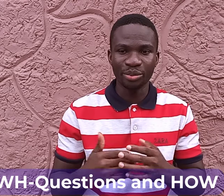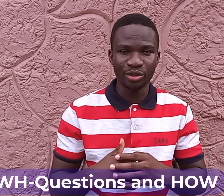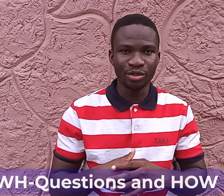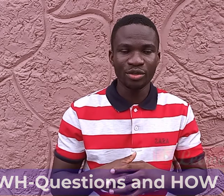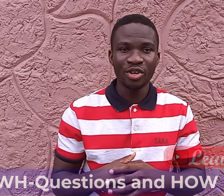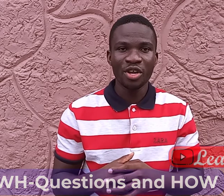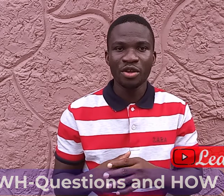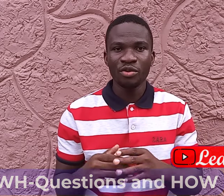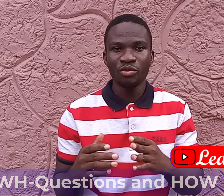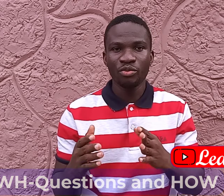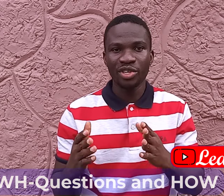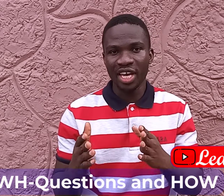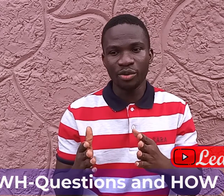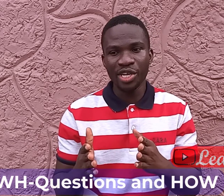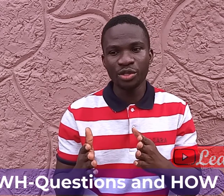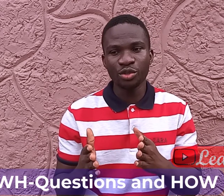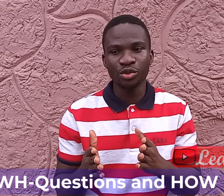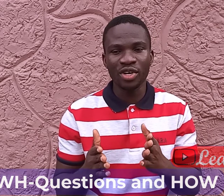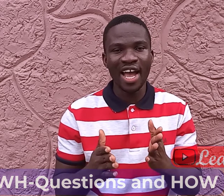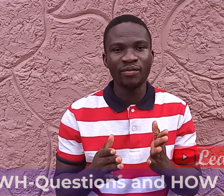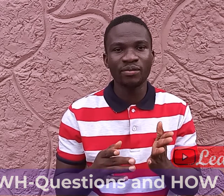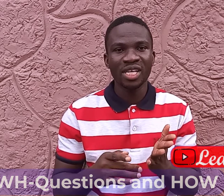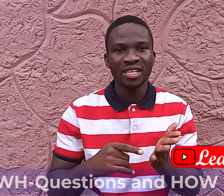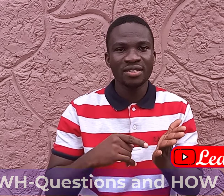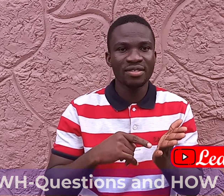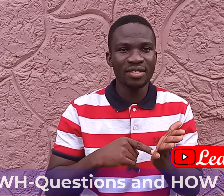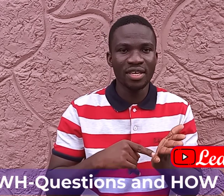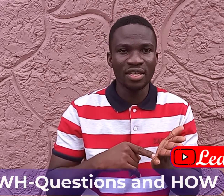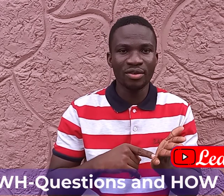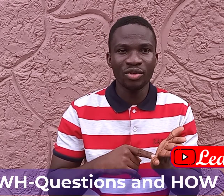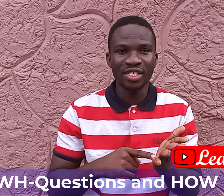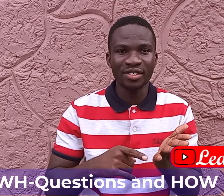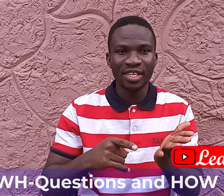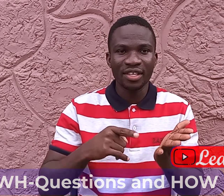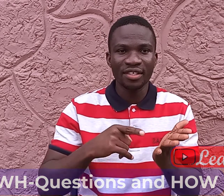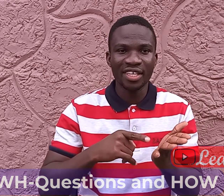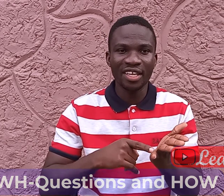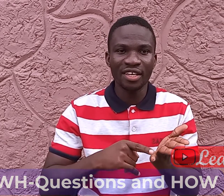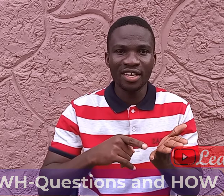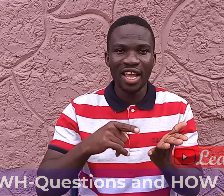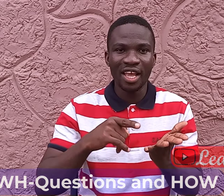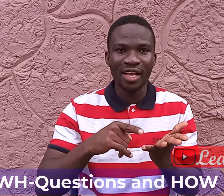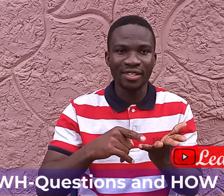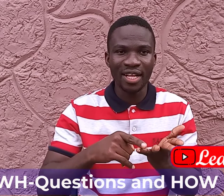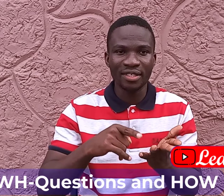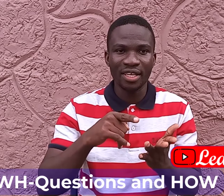example, we are going to have C, which is signing exact